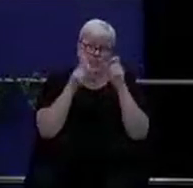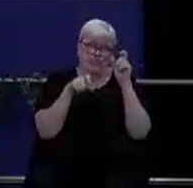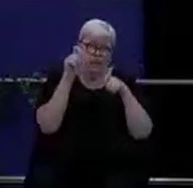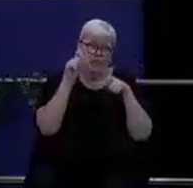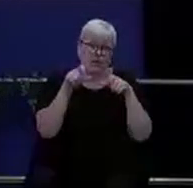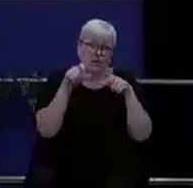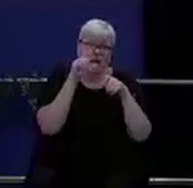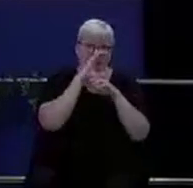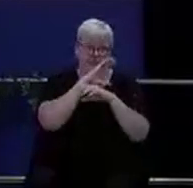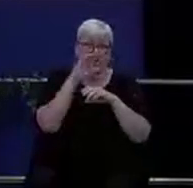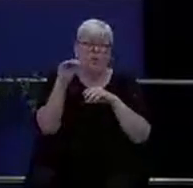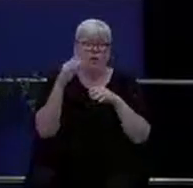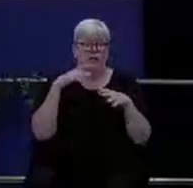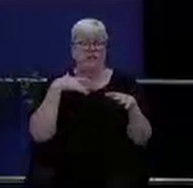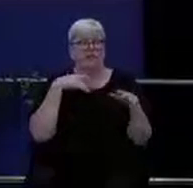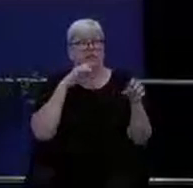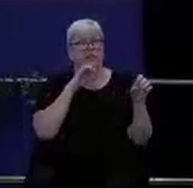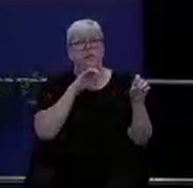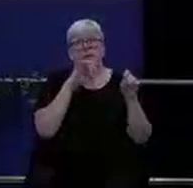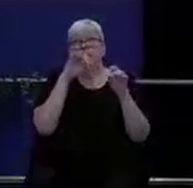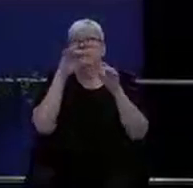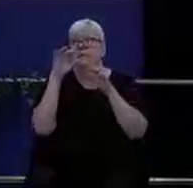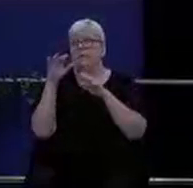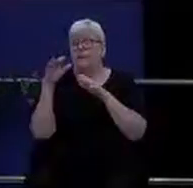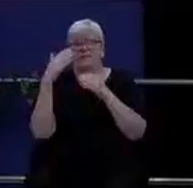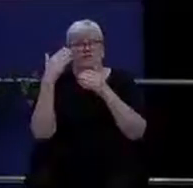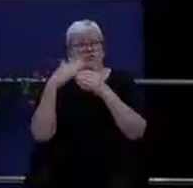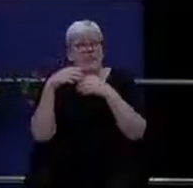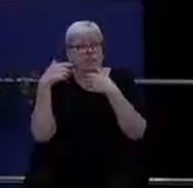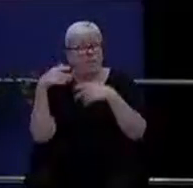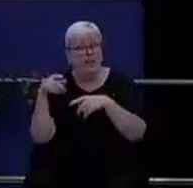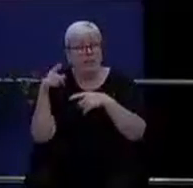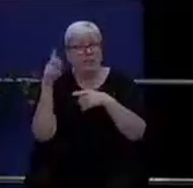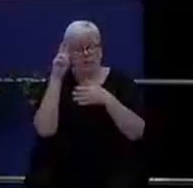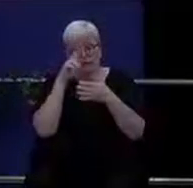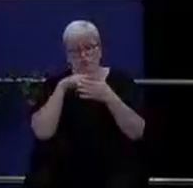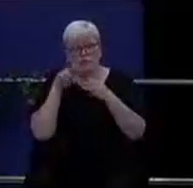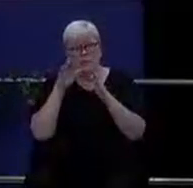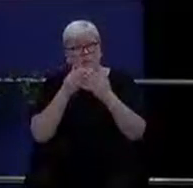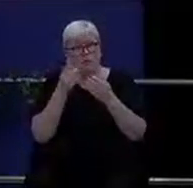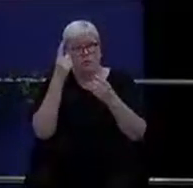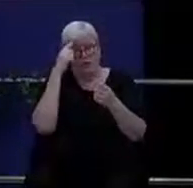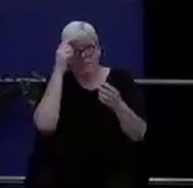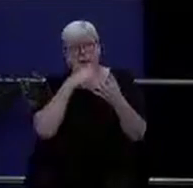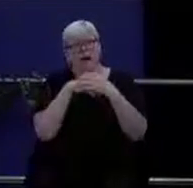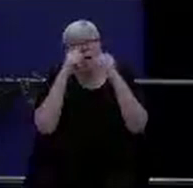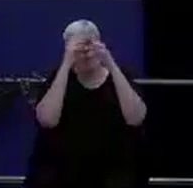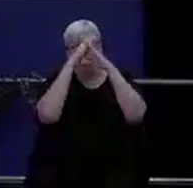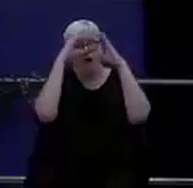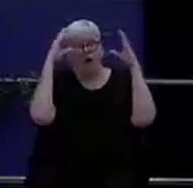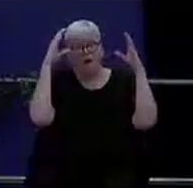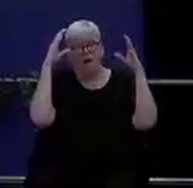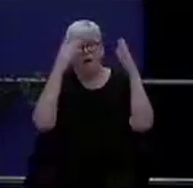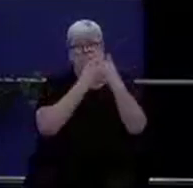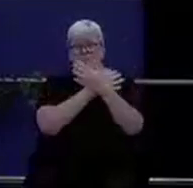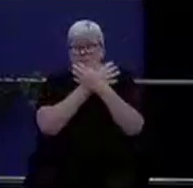reported that they do feel transported there, even if they haven't been there. And also in the past 10 years, a lot of people have been to Iceland that hadn't been 10 years ago. You know,